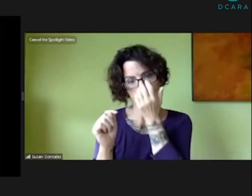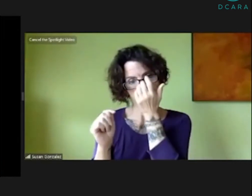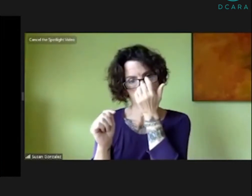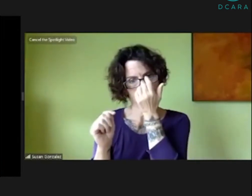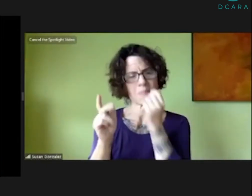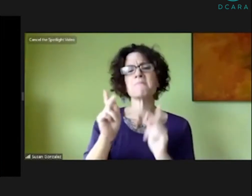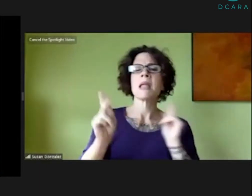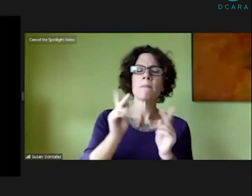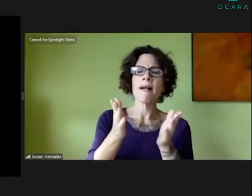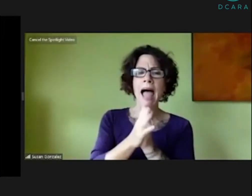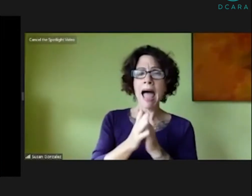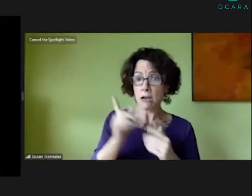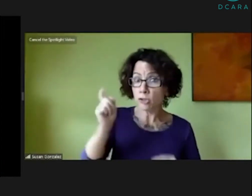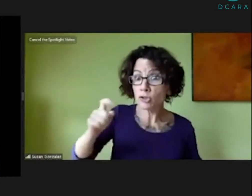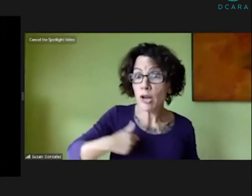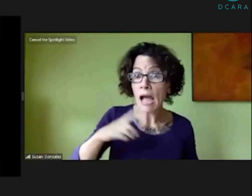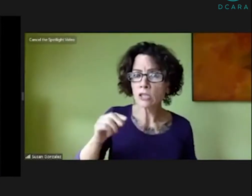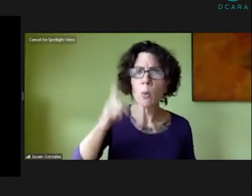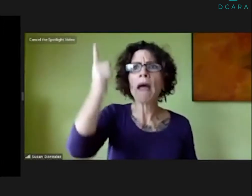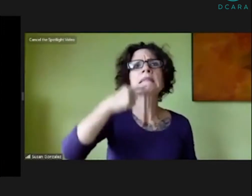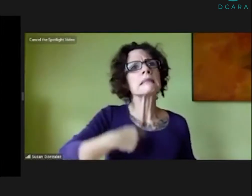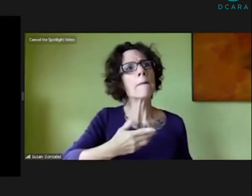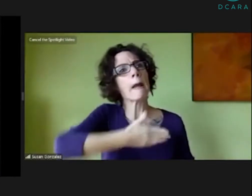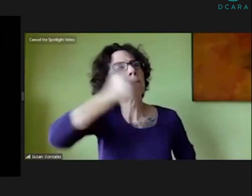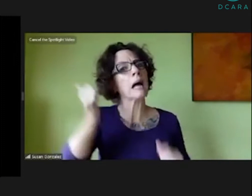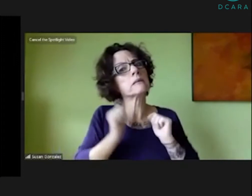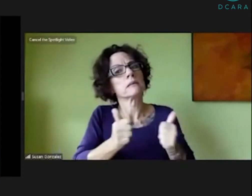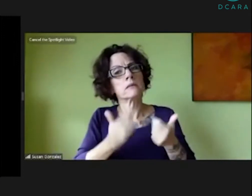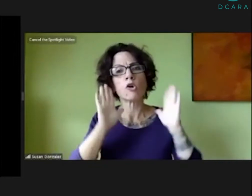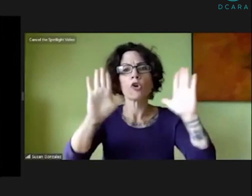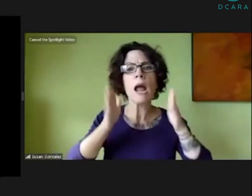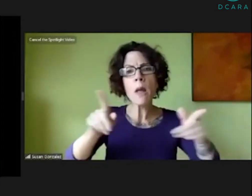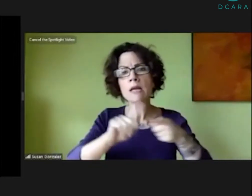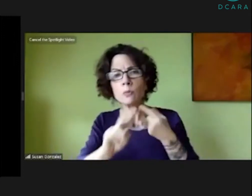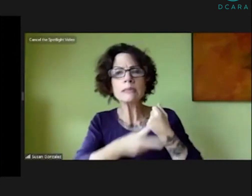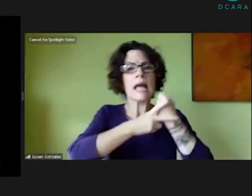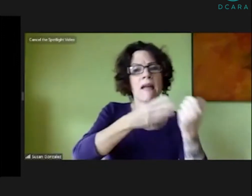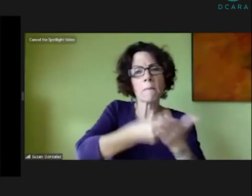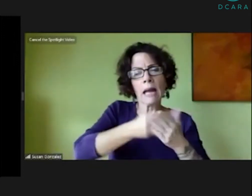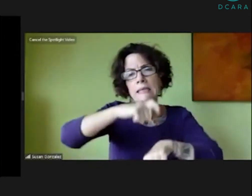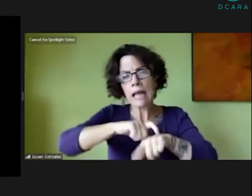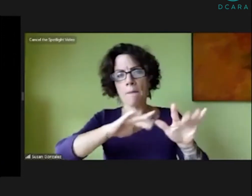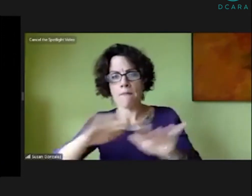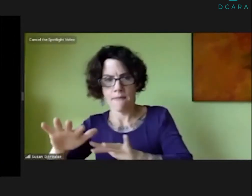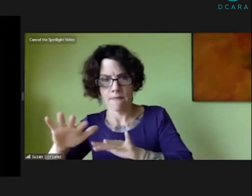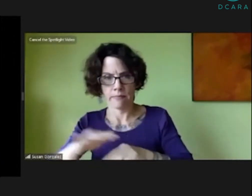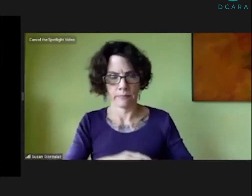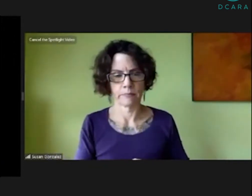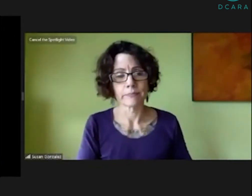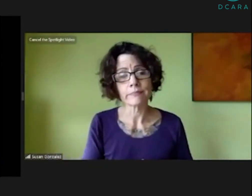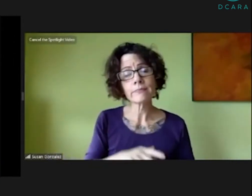Now we will discuss a trust, or maybe not to do a trust. People